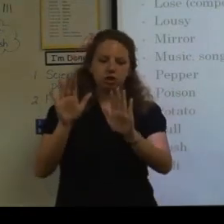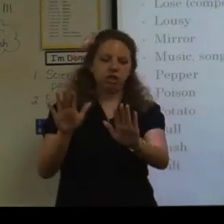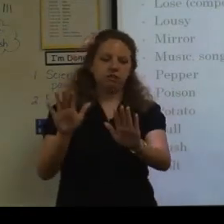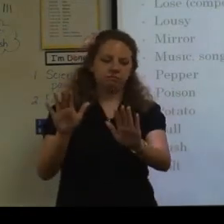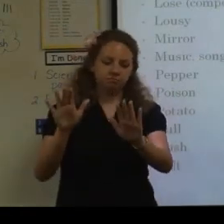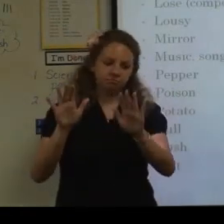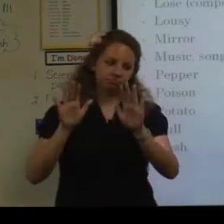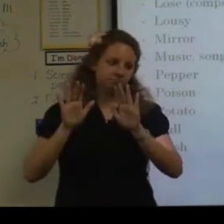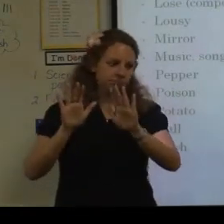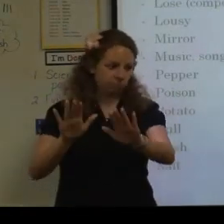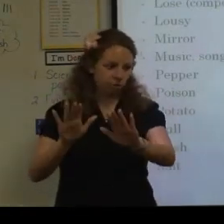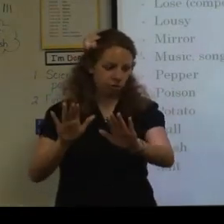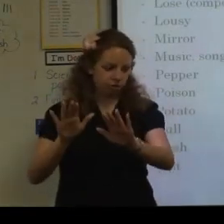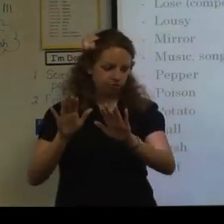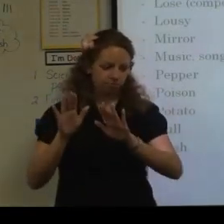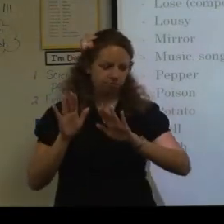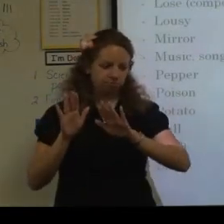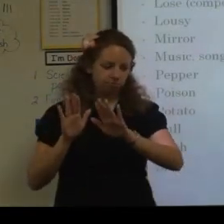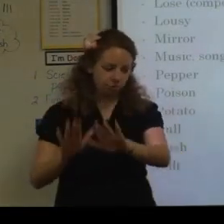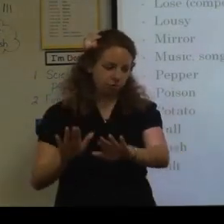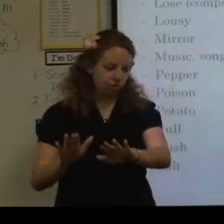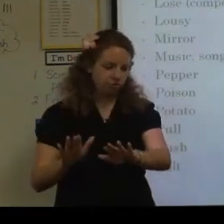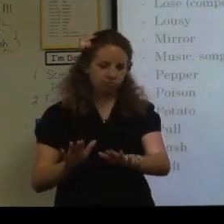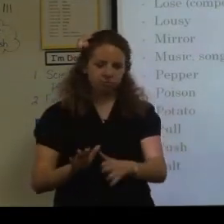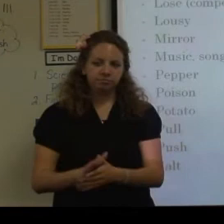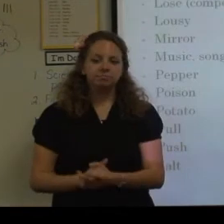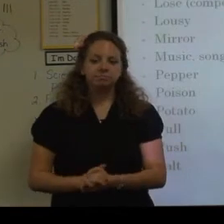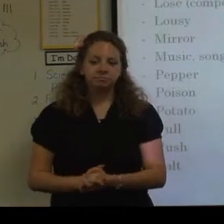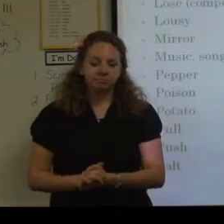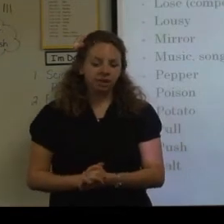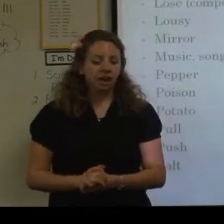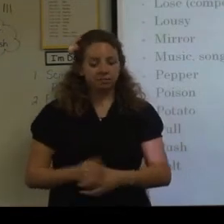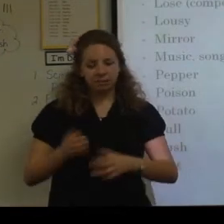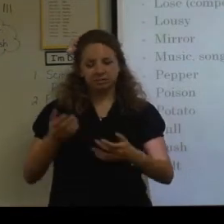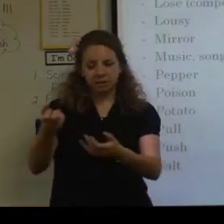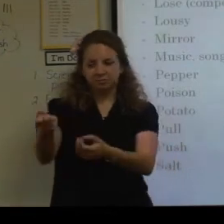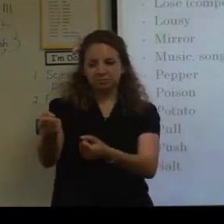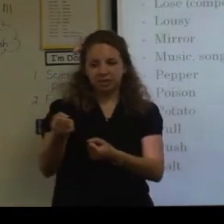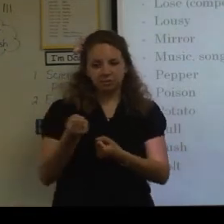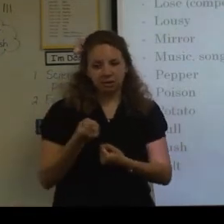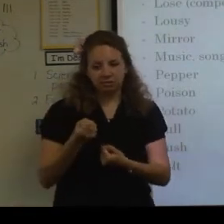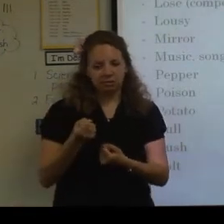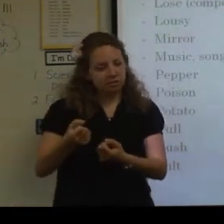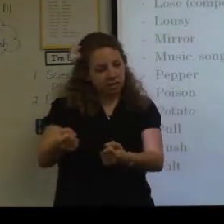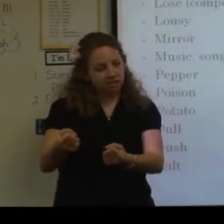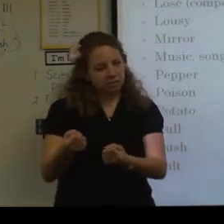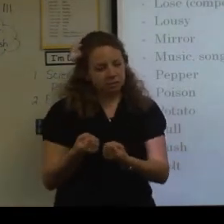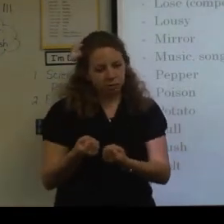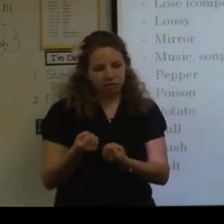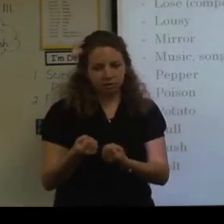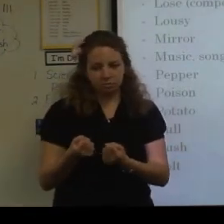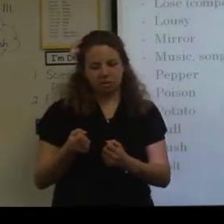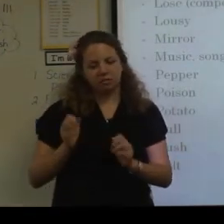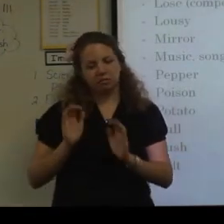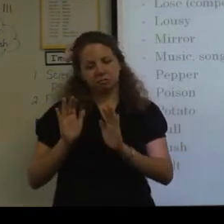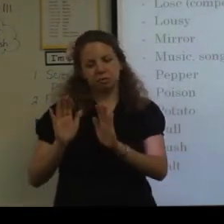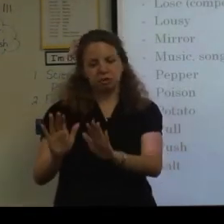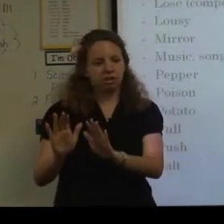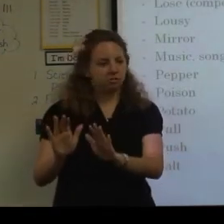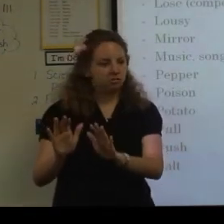pushing. Push. Now is that right? I believe so. That's what I would do, like if I was pulling something or The omelet pushing was it. for